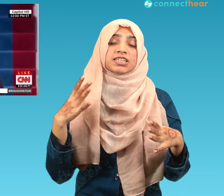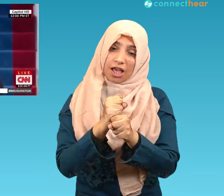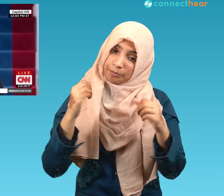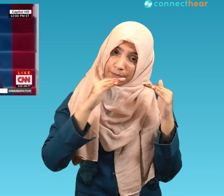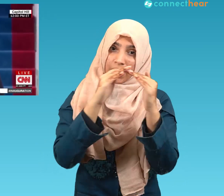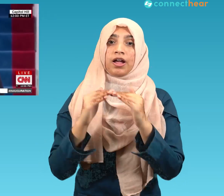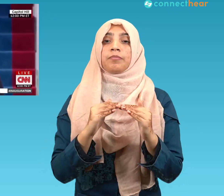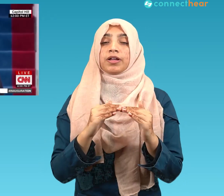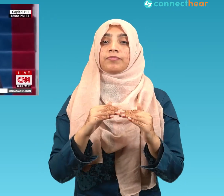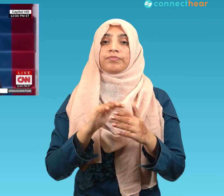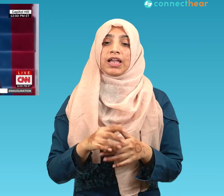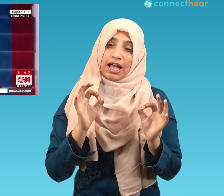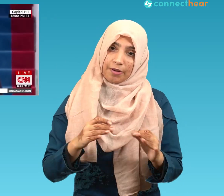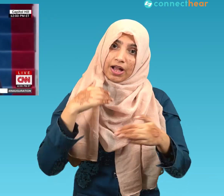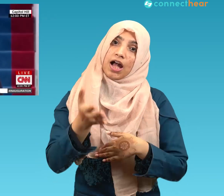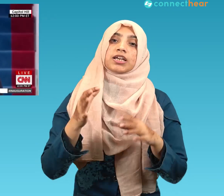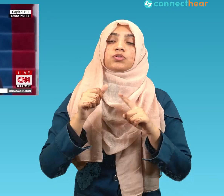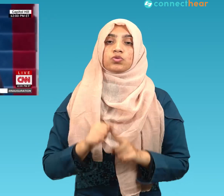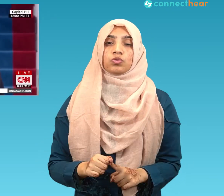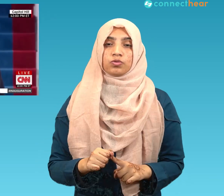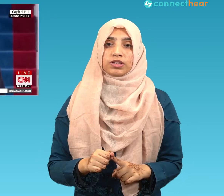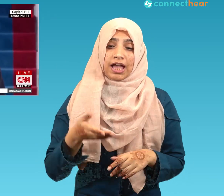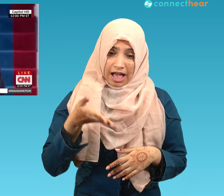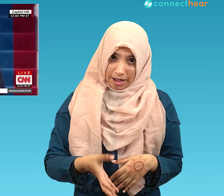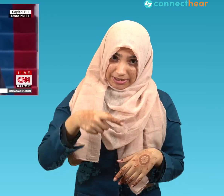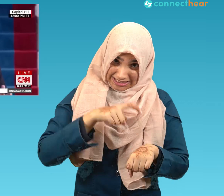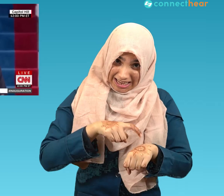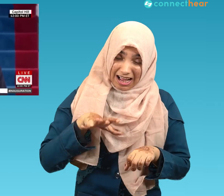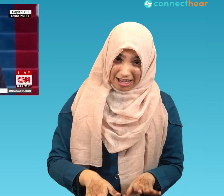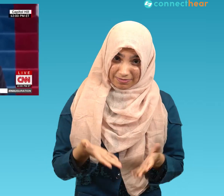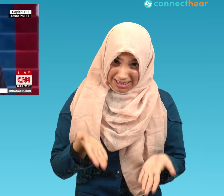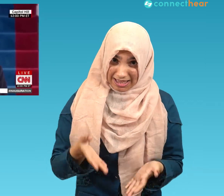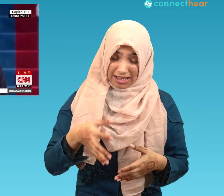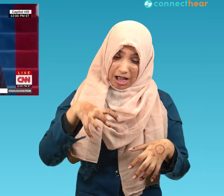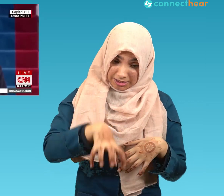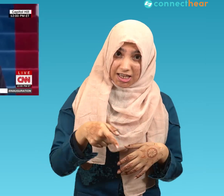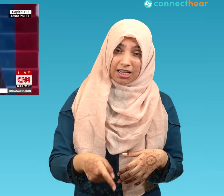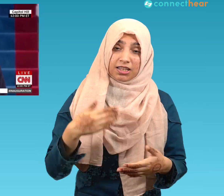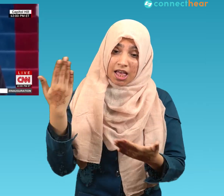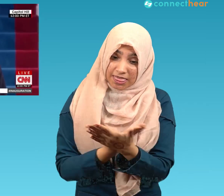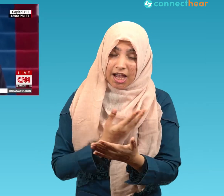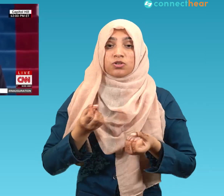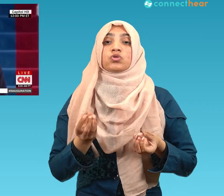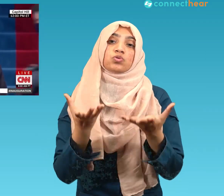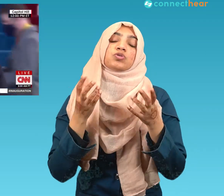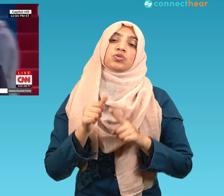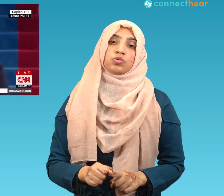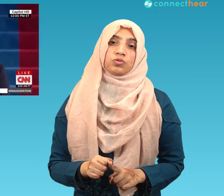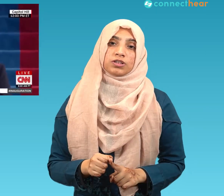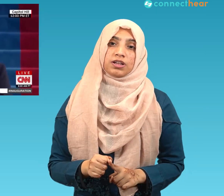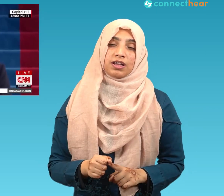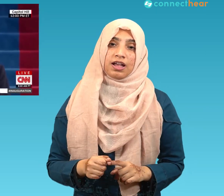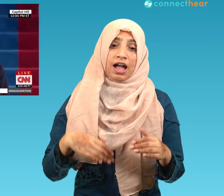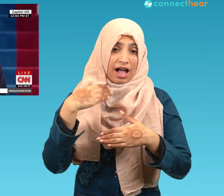today, at this time, in this place, let's start afresh, all of us. Let's begin to listen